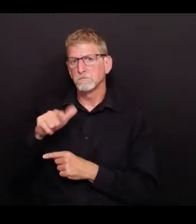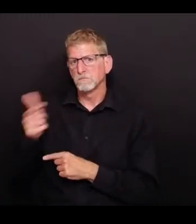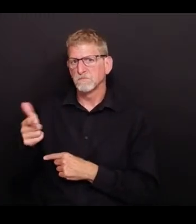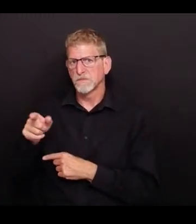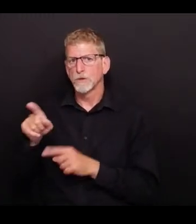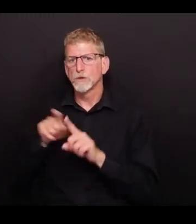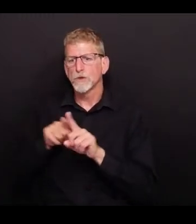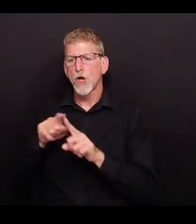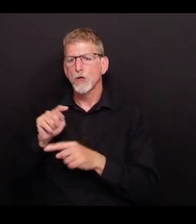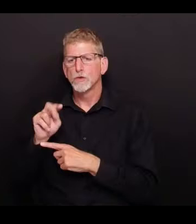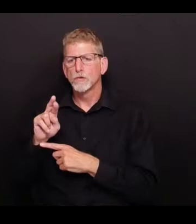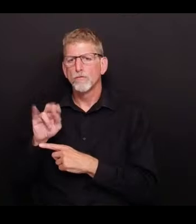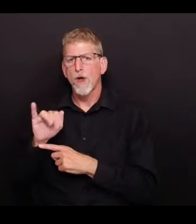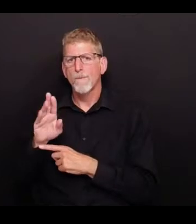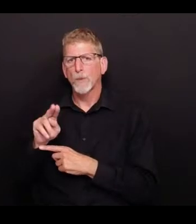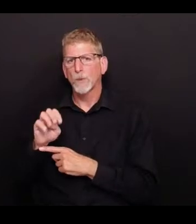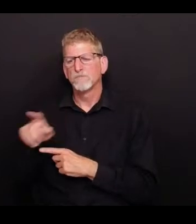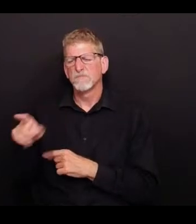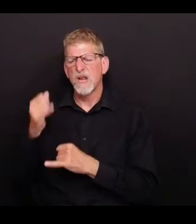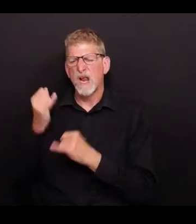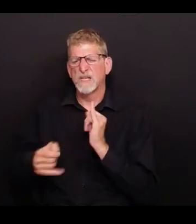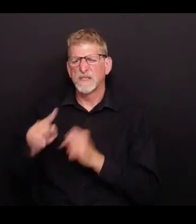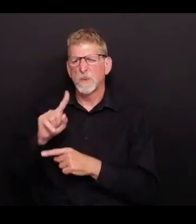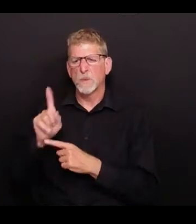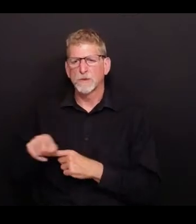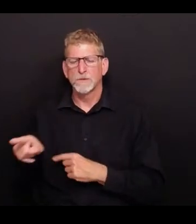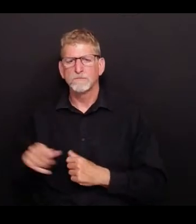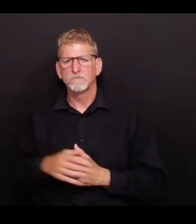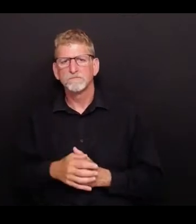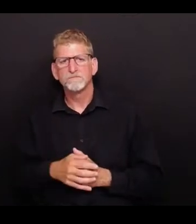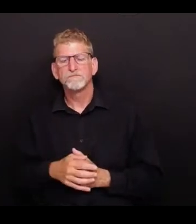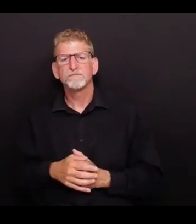Star Tribune. Your line is now open. You may ask your question.